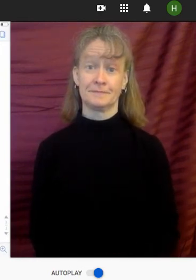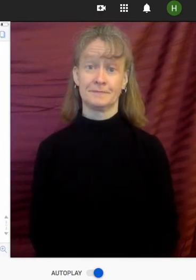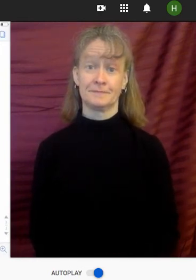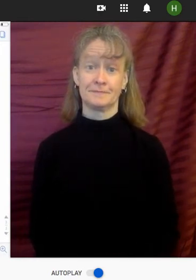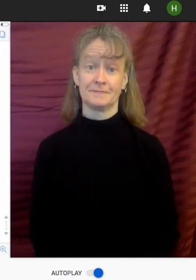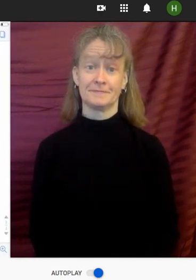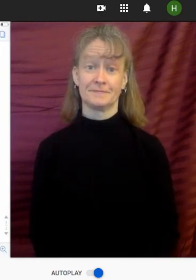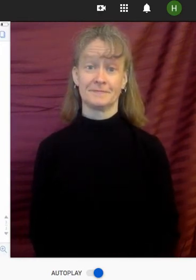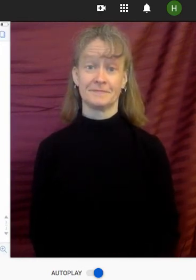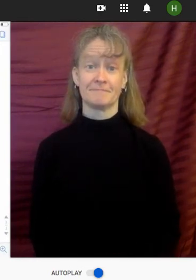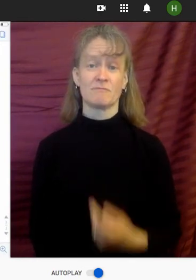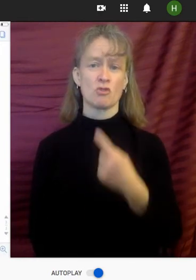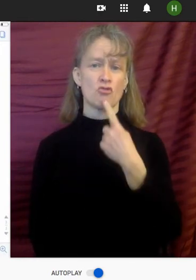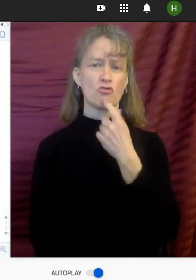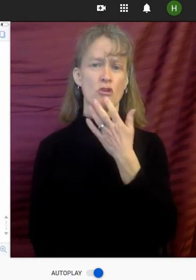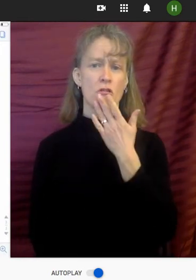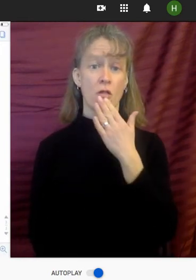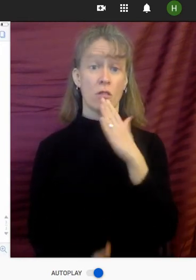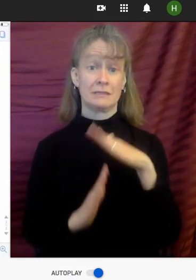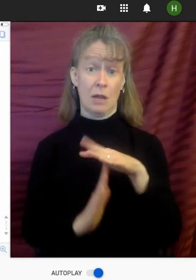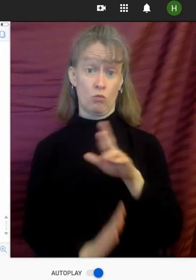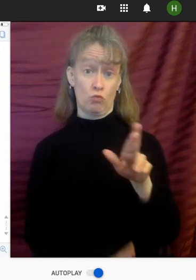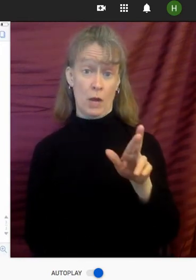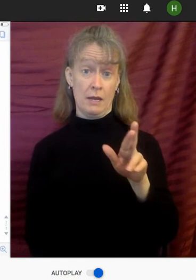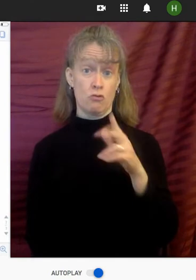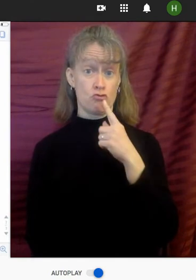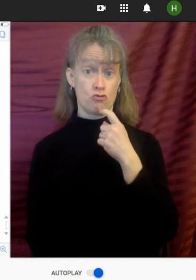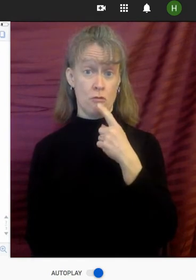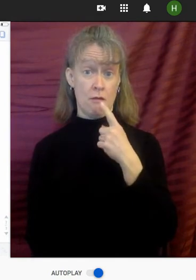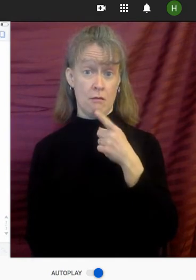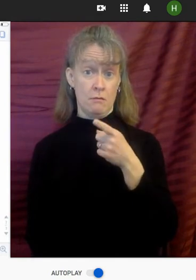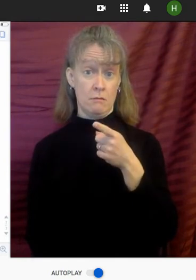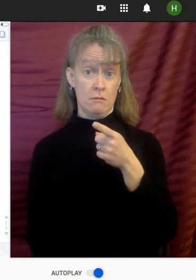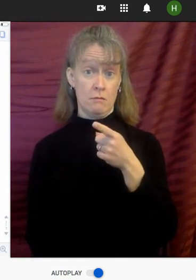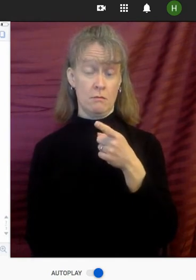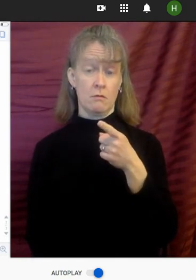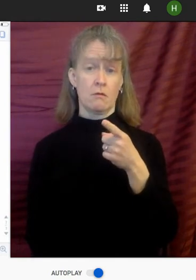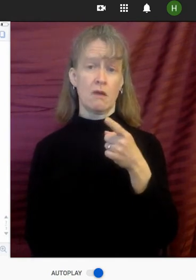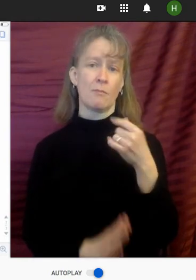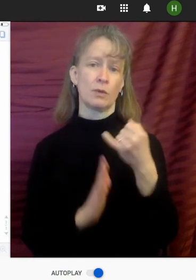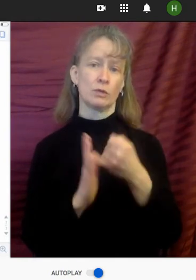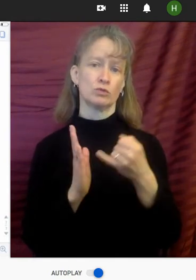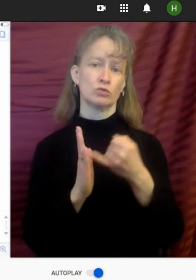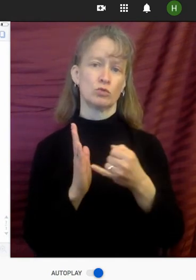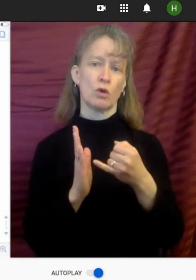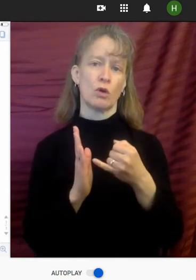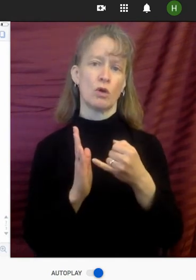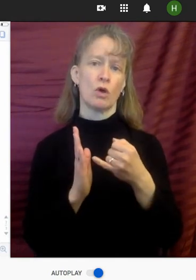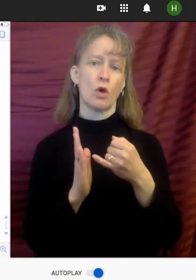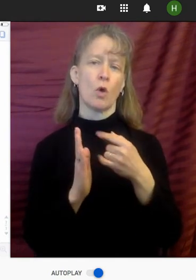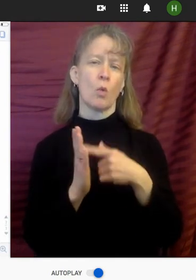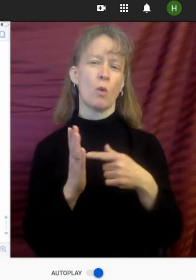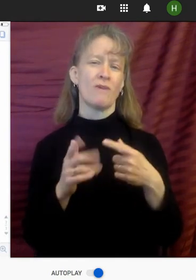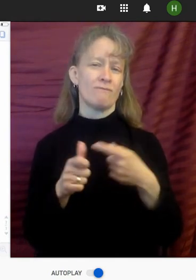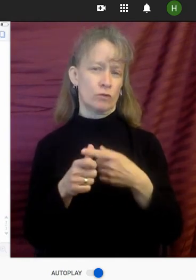And in red, in the upper right corner, I'm going to draw what we're going to find first,